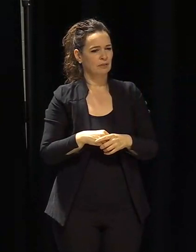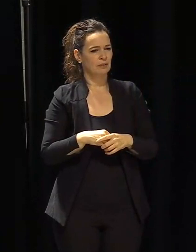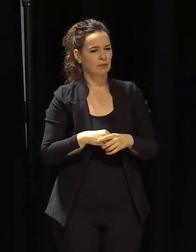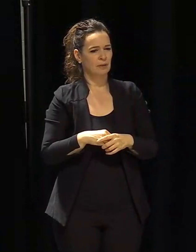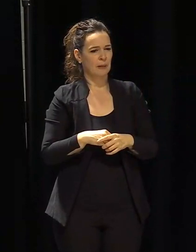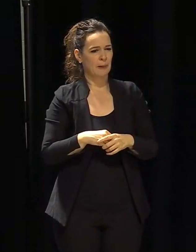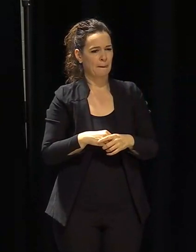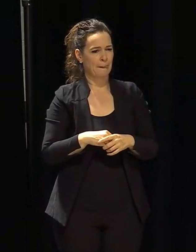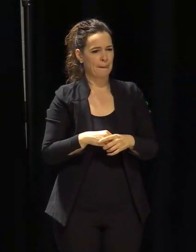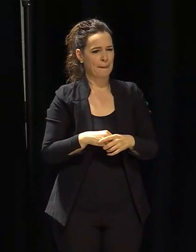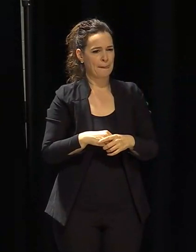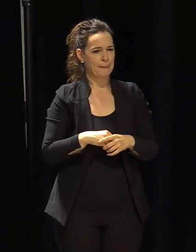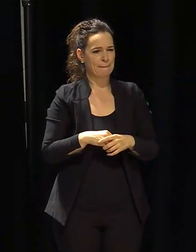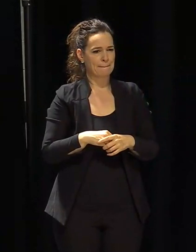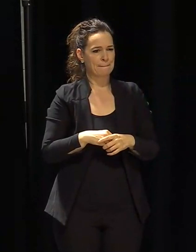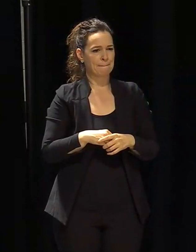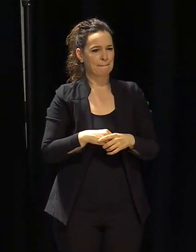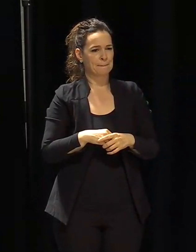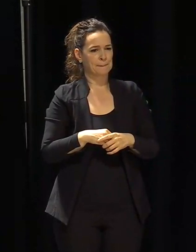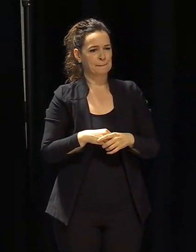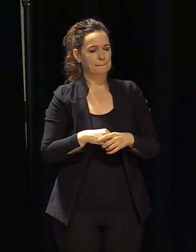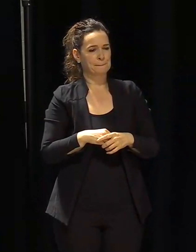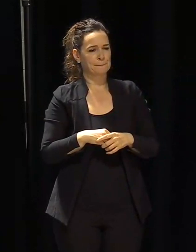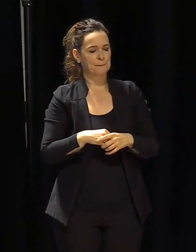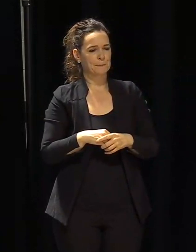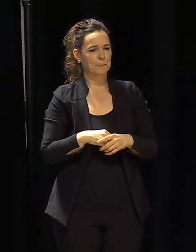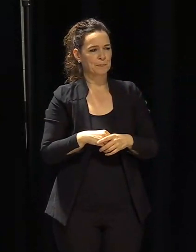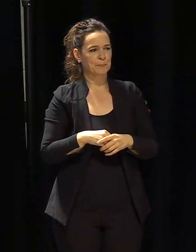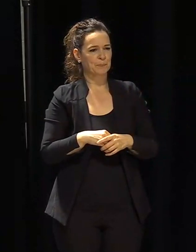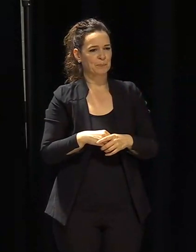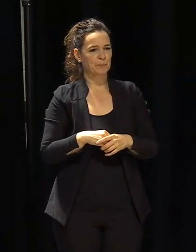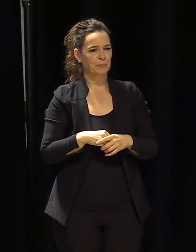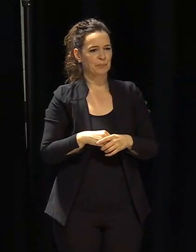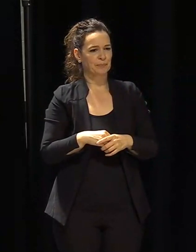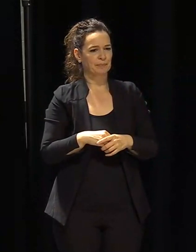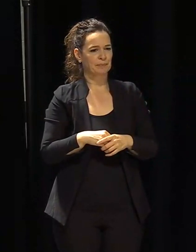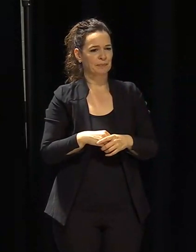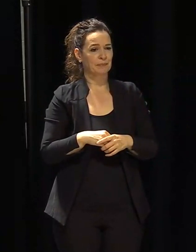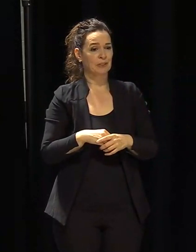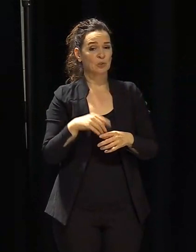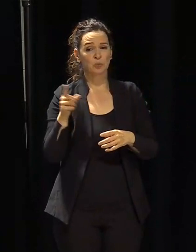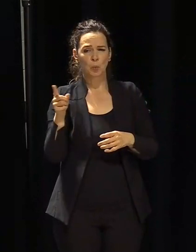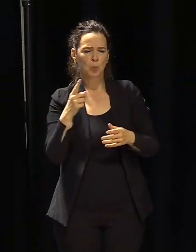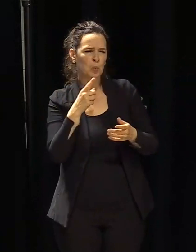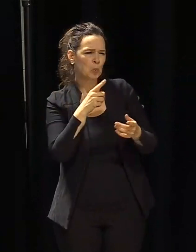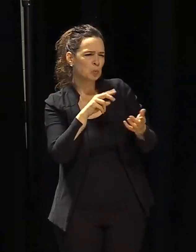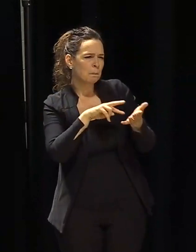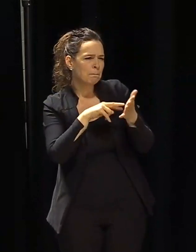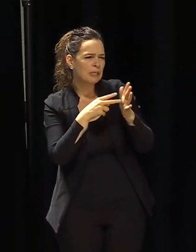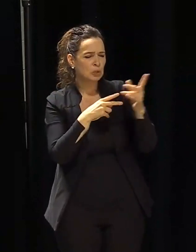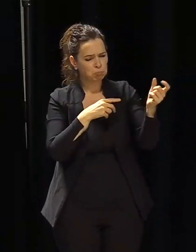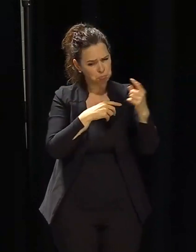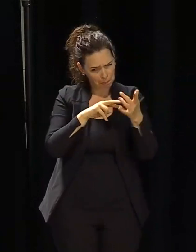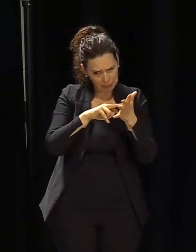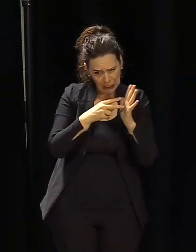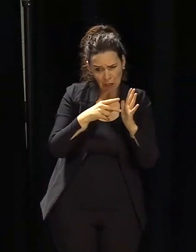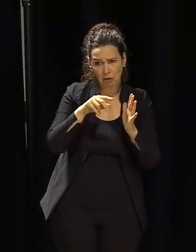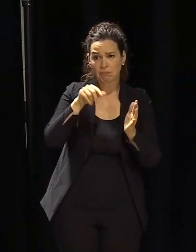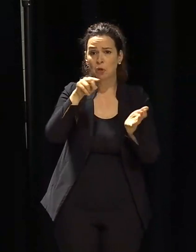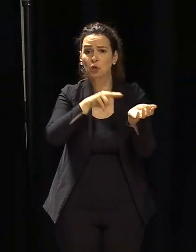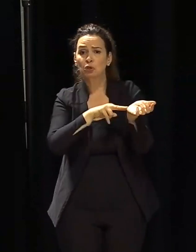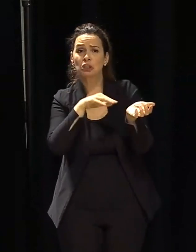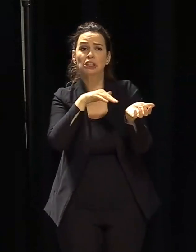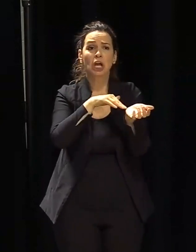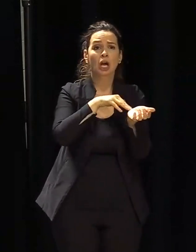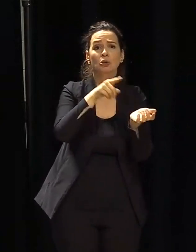don't routinely work in hospitals spending some of their time taking care of hospitals. Correct. That would be one route that